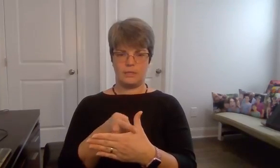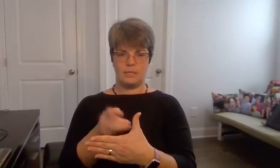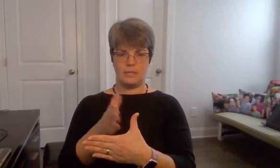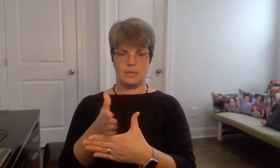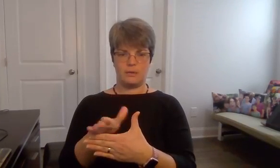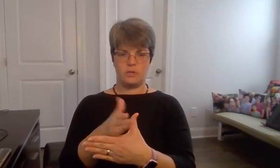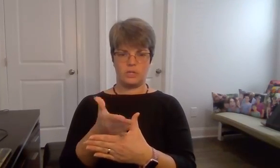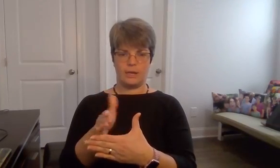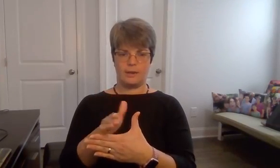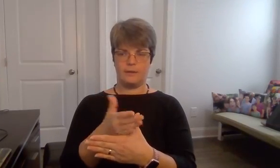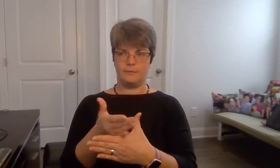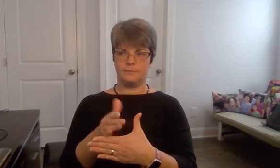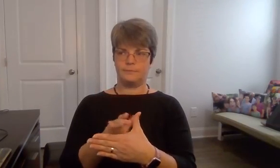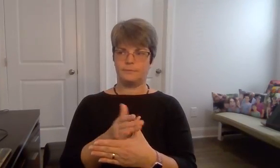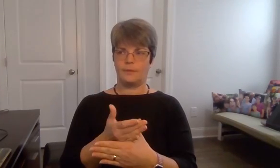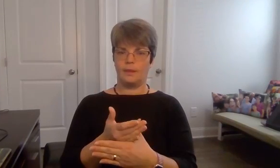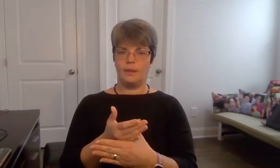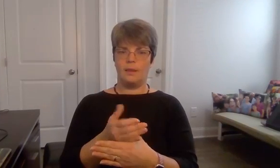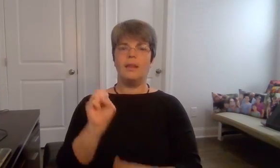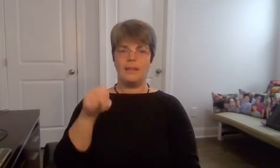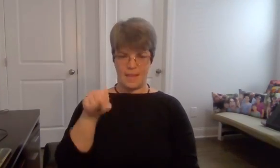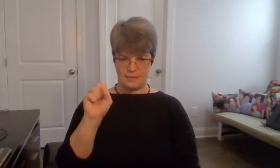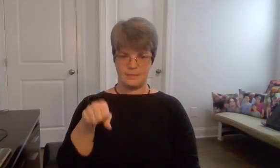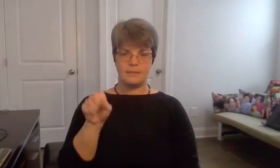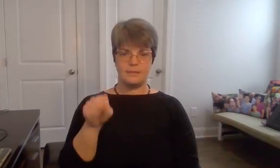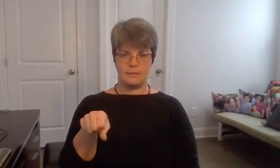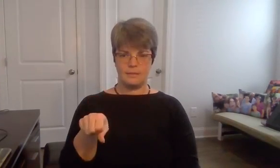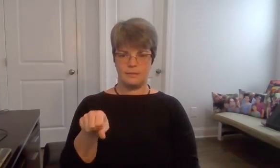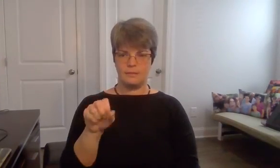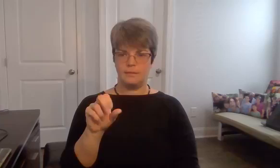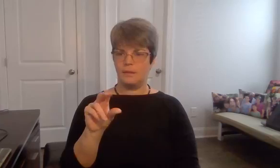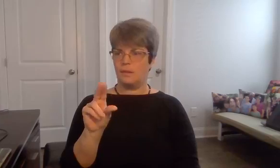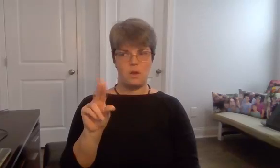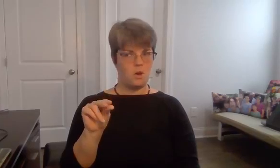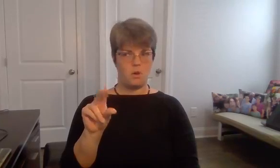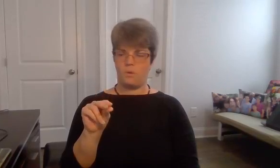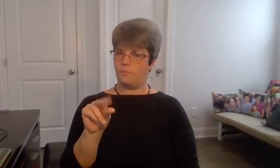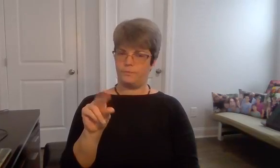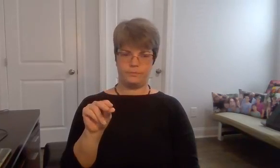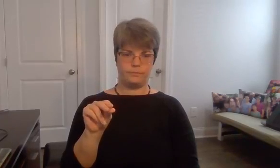side to the other. Share. Yes. No.